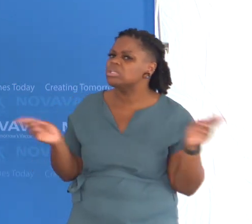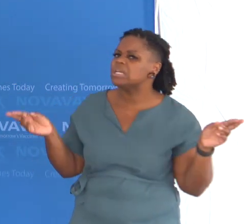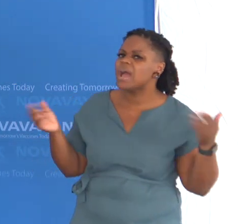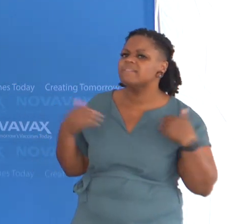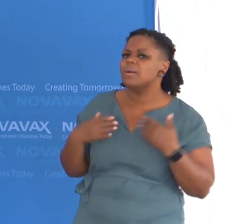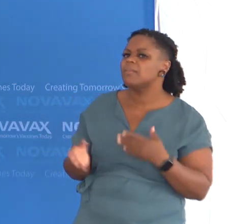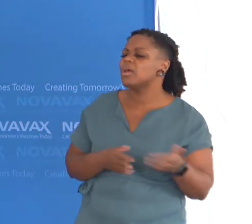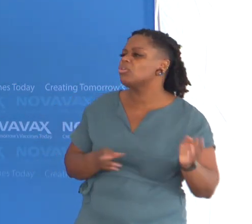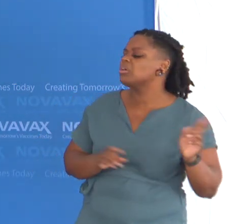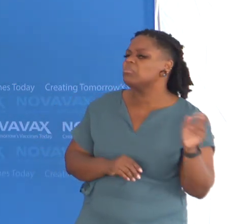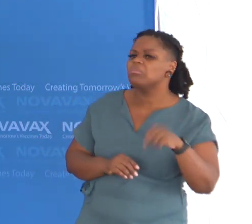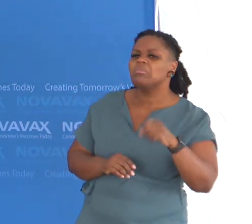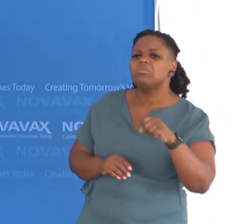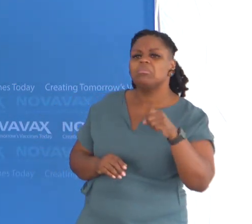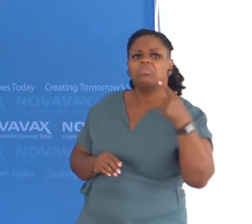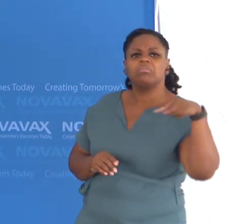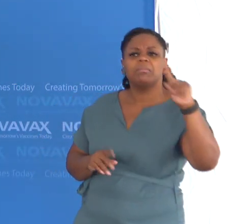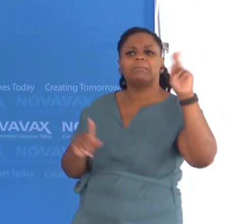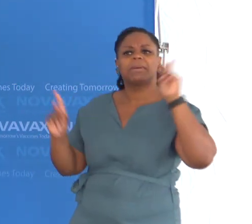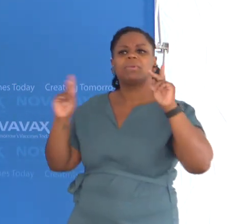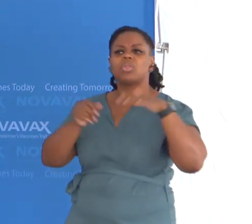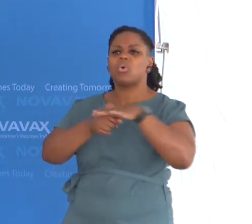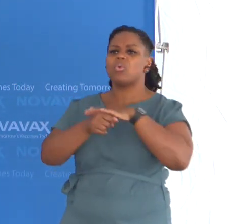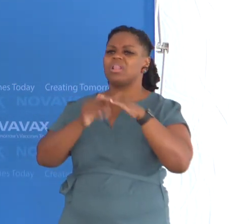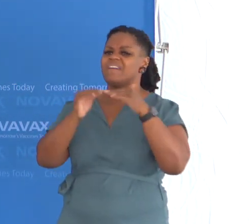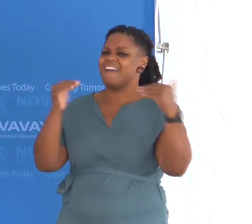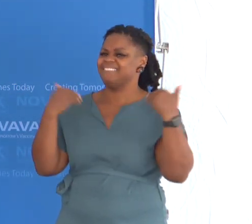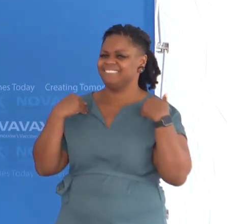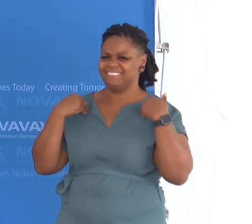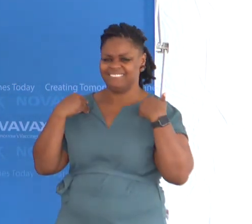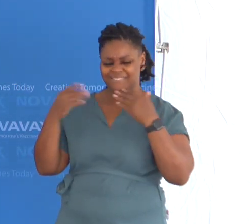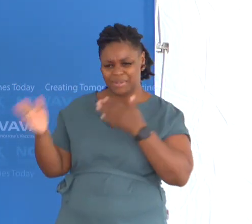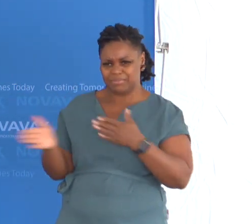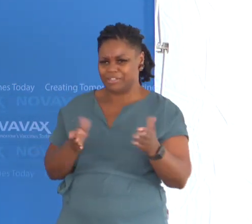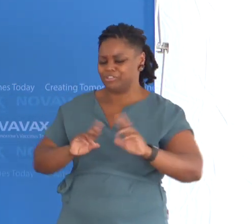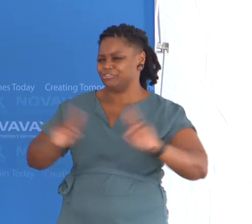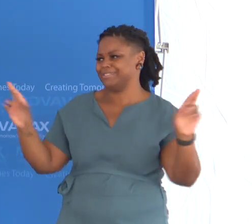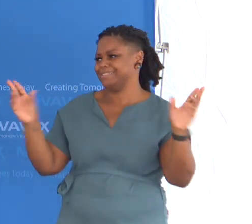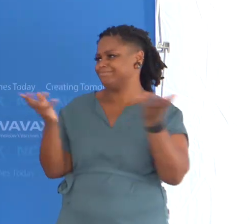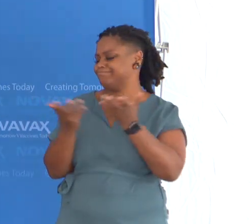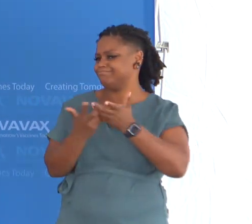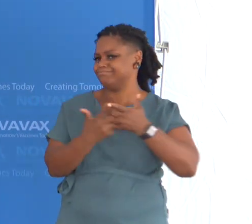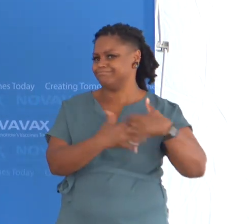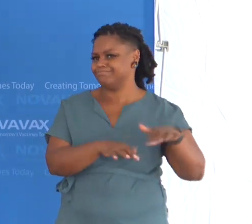very capable, and they've got plans about what to do as well. Thank you guys very much.